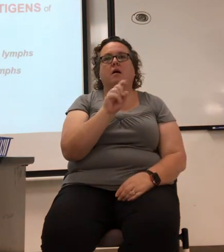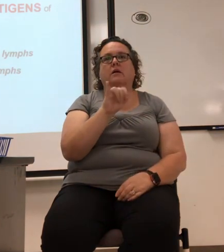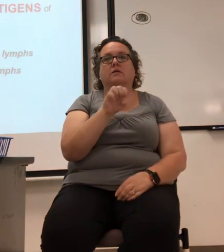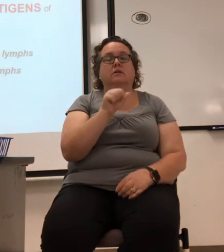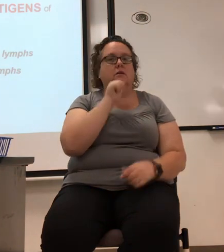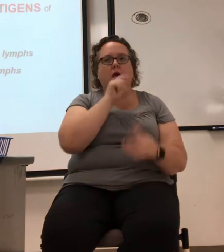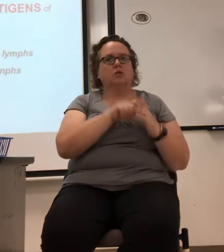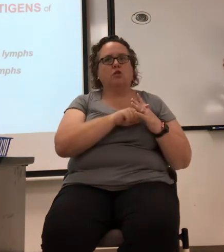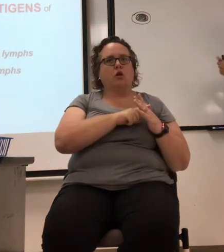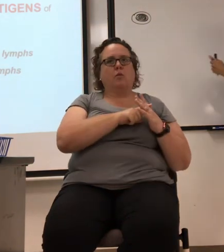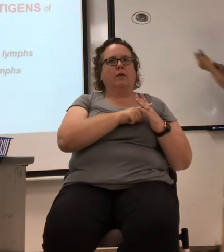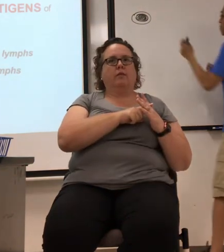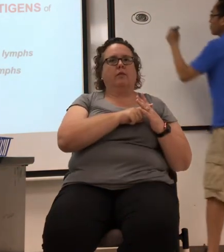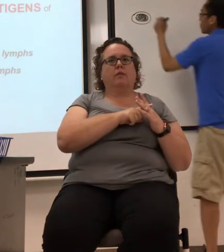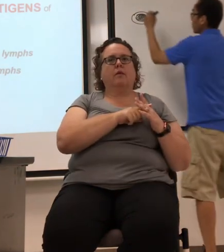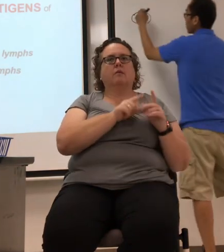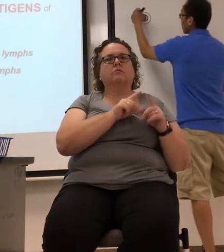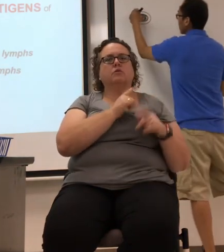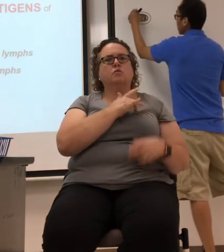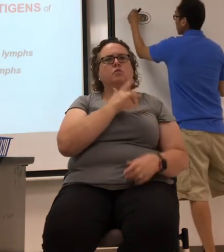with, okay? Usually they have